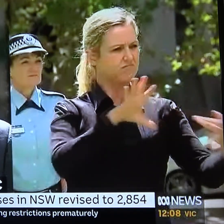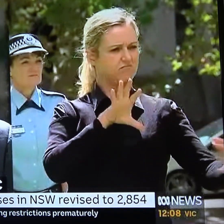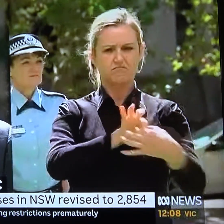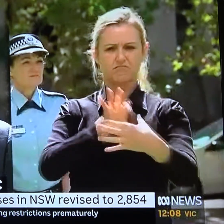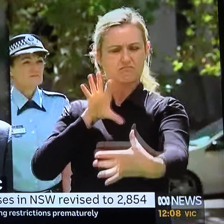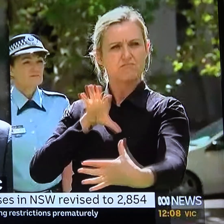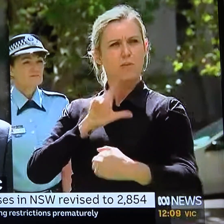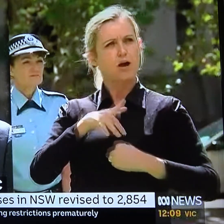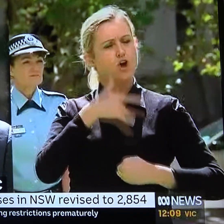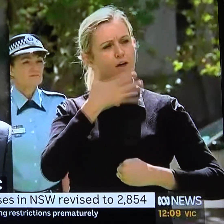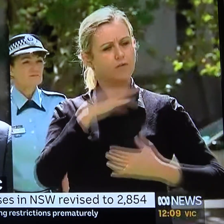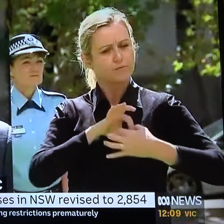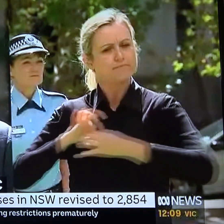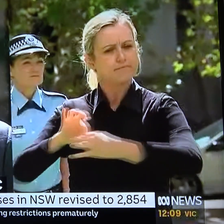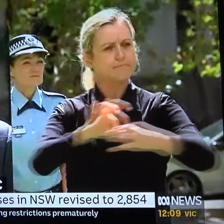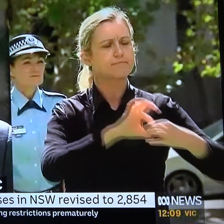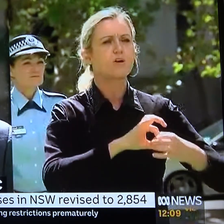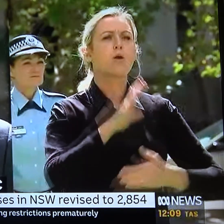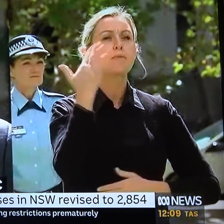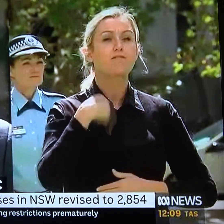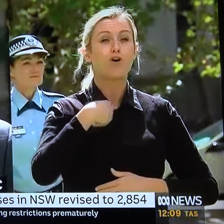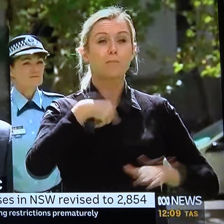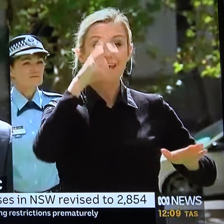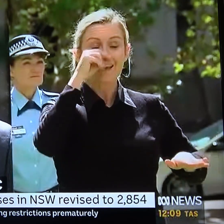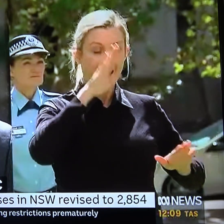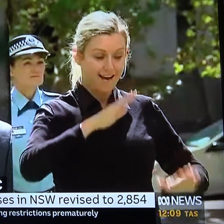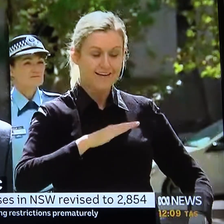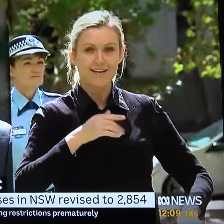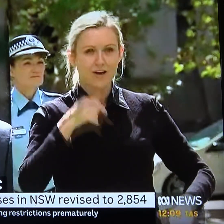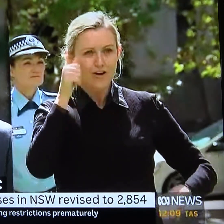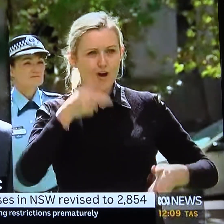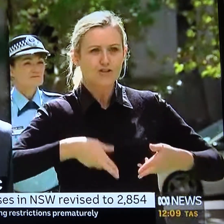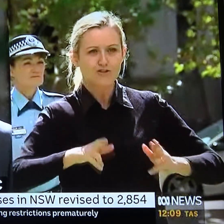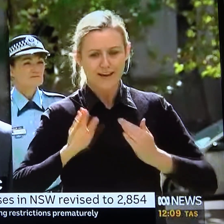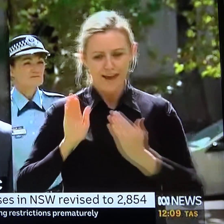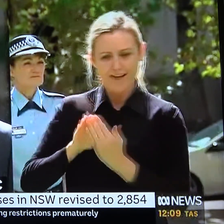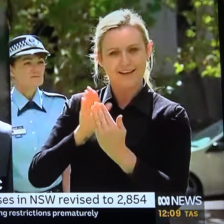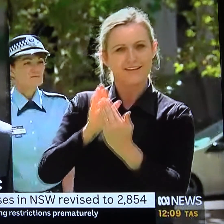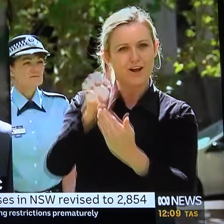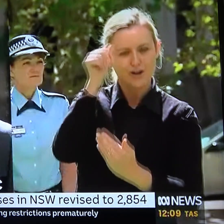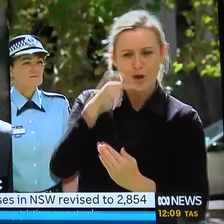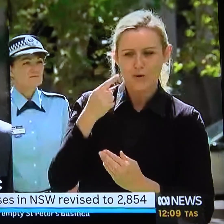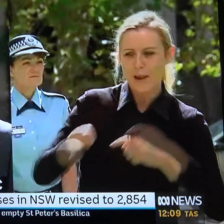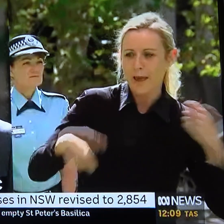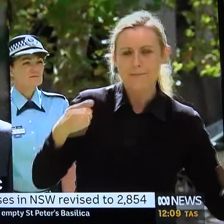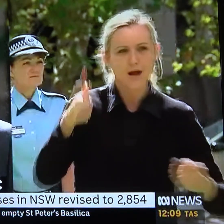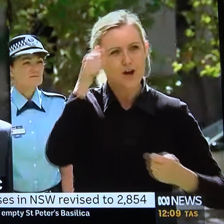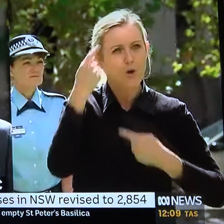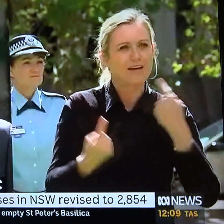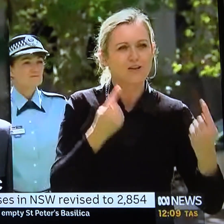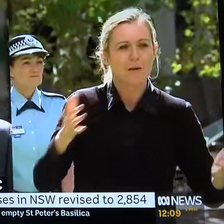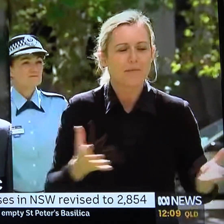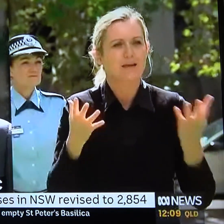and be kind to each other, look after each other. And if you know you have a neighbour who's by themselves, knock on the door and just ask how they're